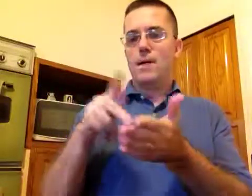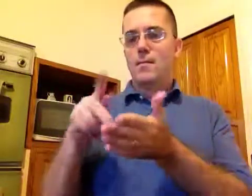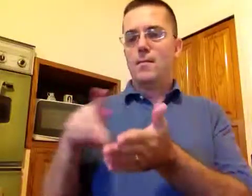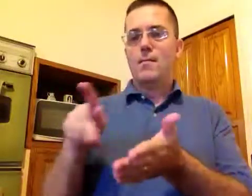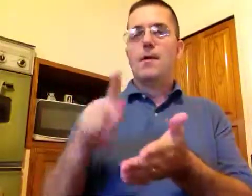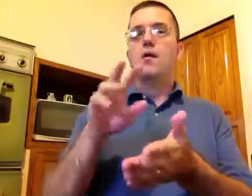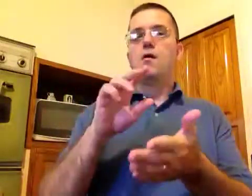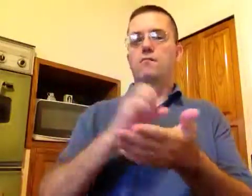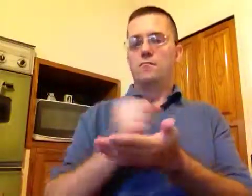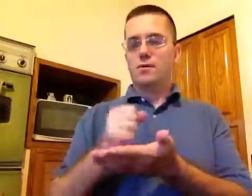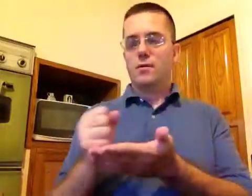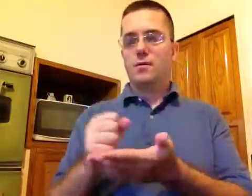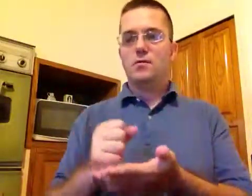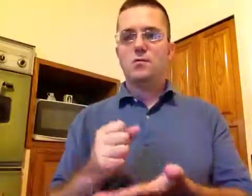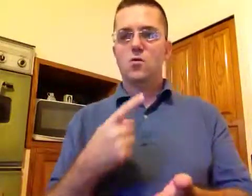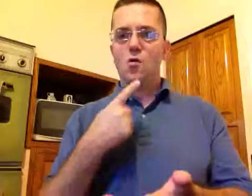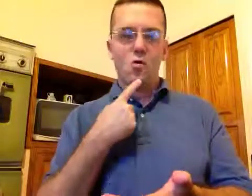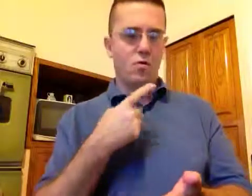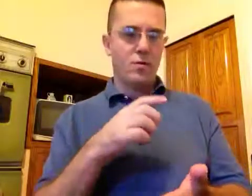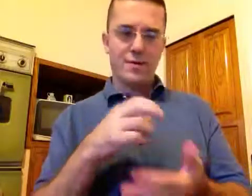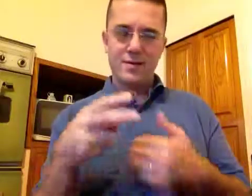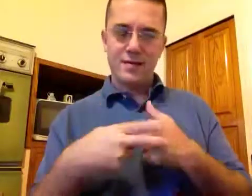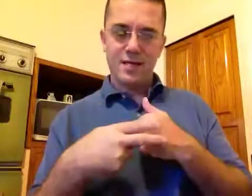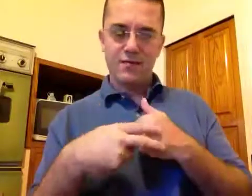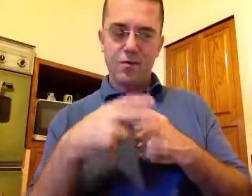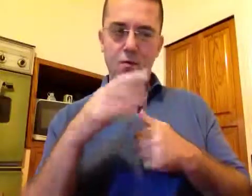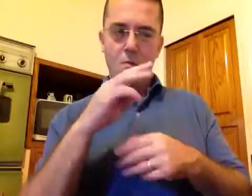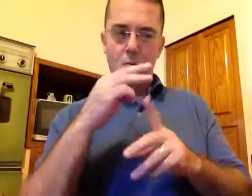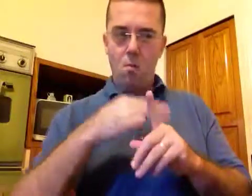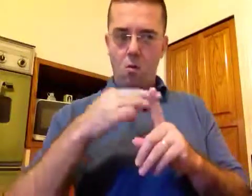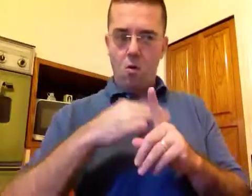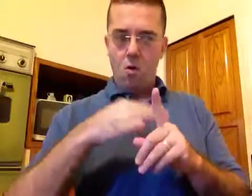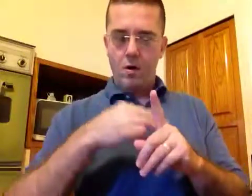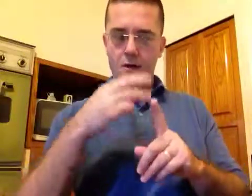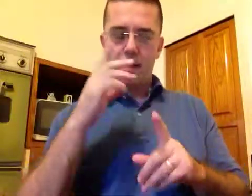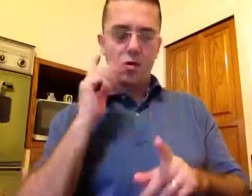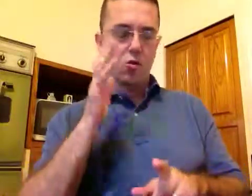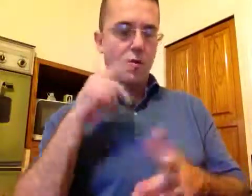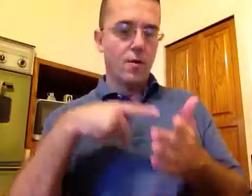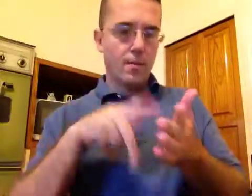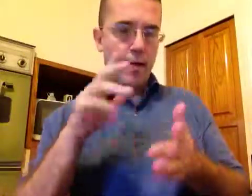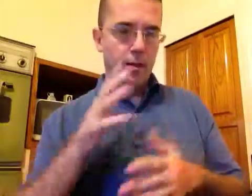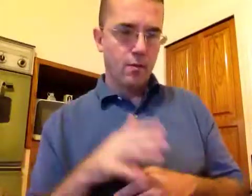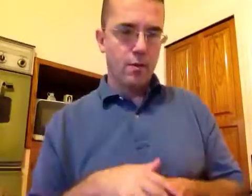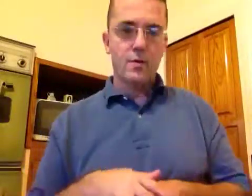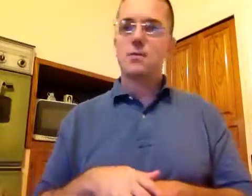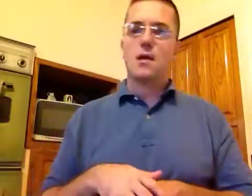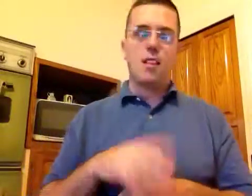a starting point. So what it saved you was the mortgage interest that you would have paid otherwise. That's the wonderful tool.